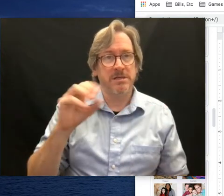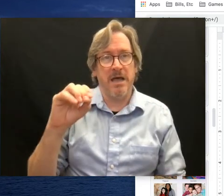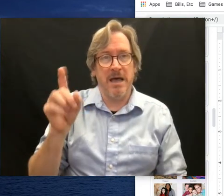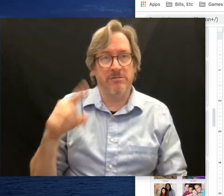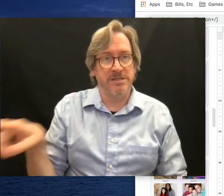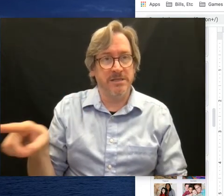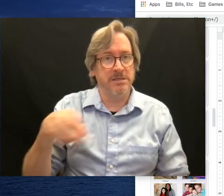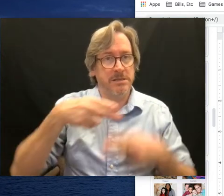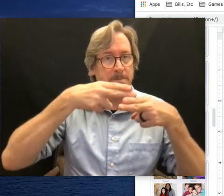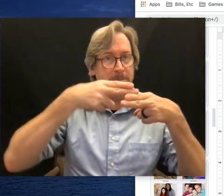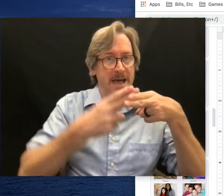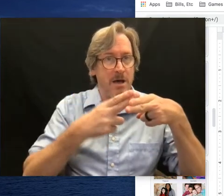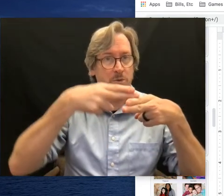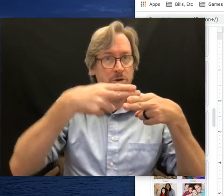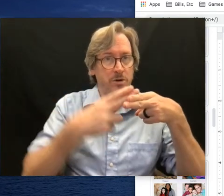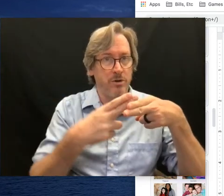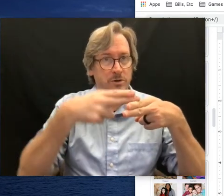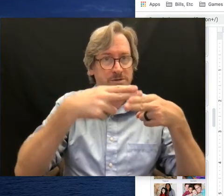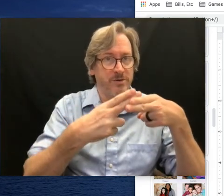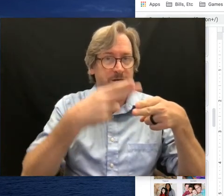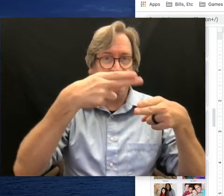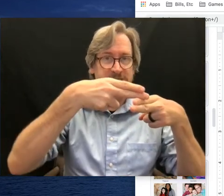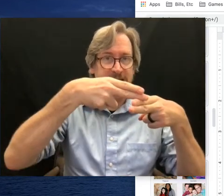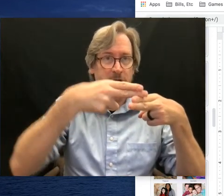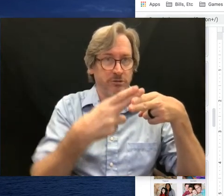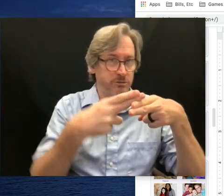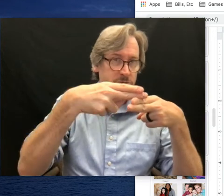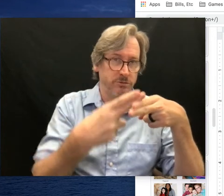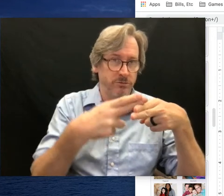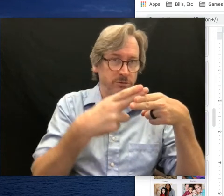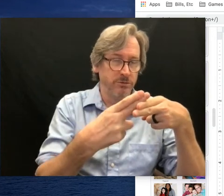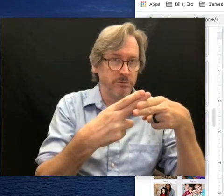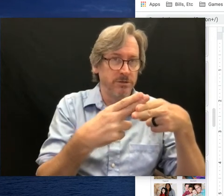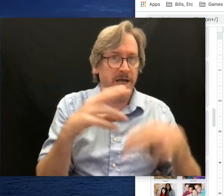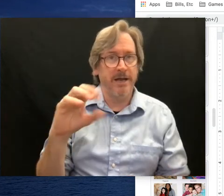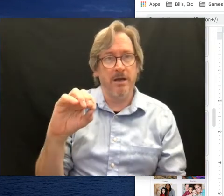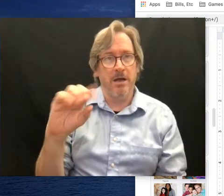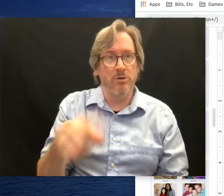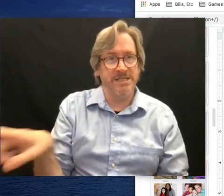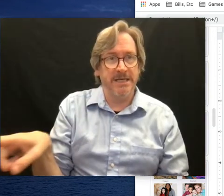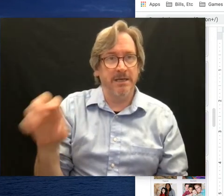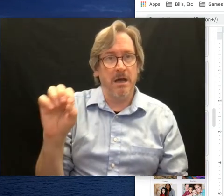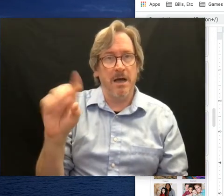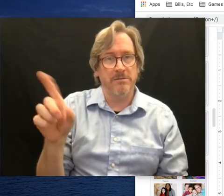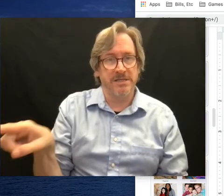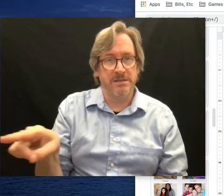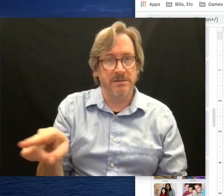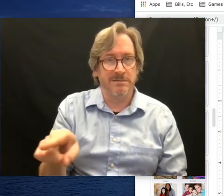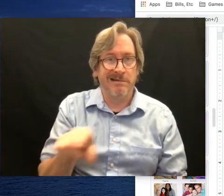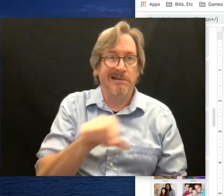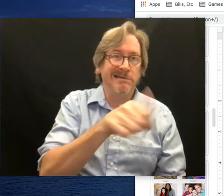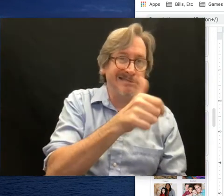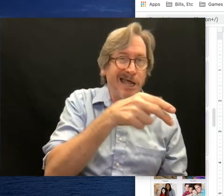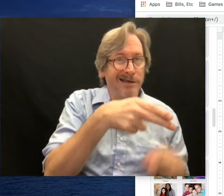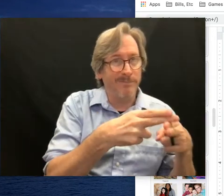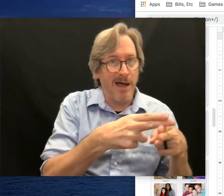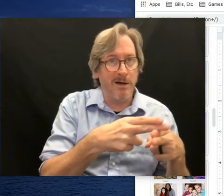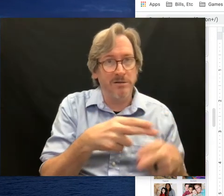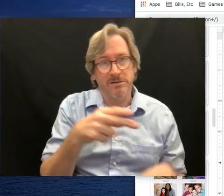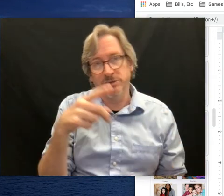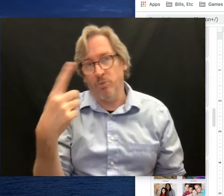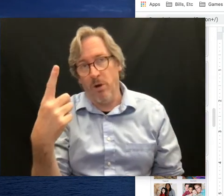Pounds, ounces. Pound. So here's the scale, and OZ, ounces.